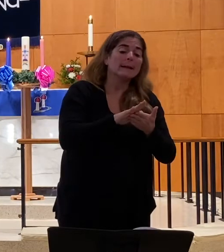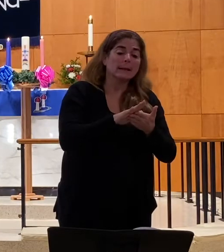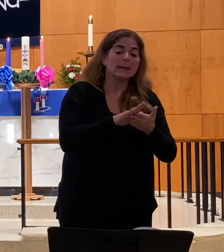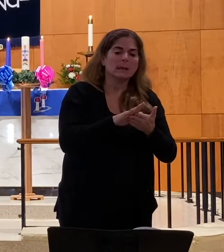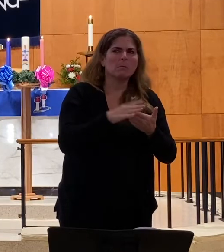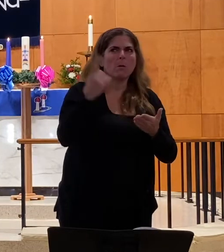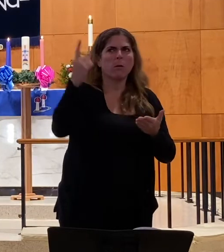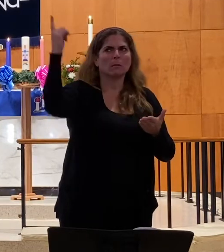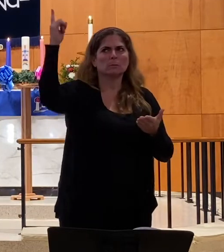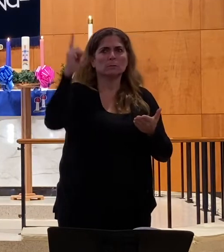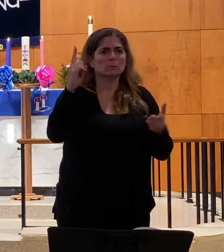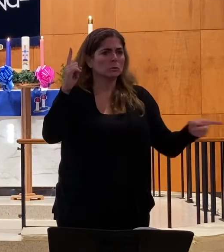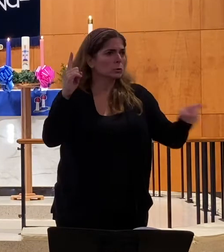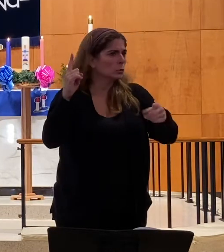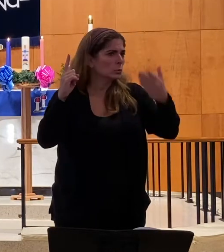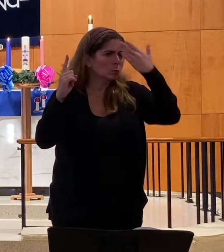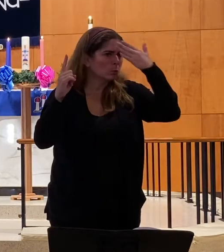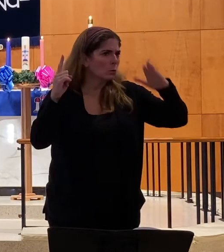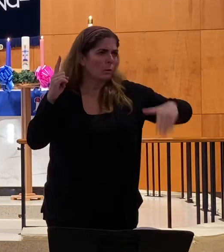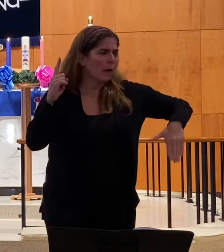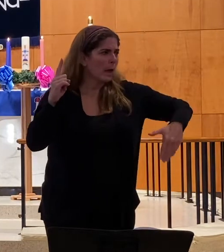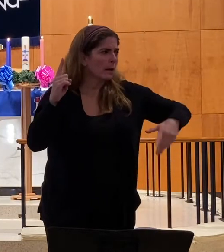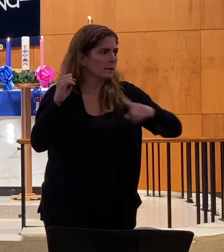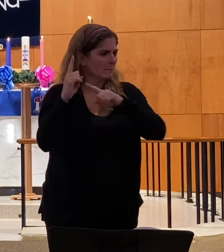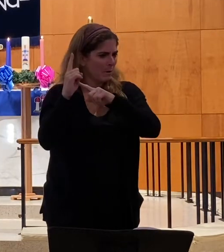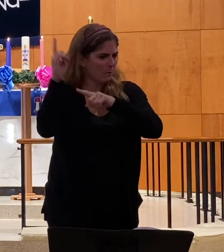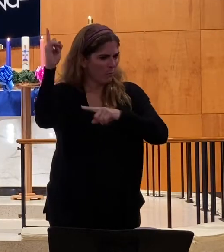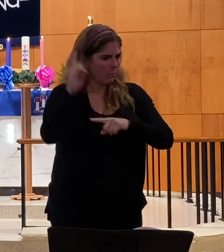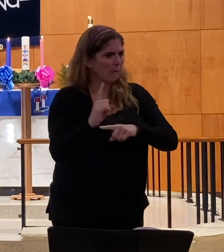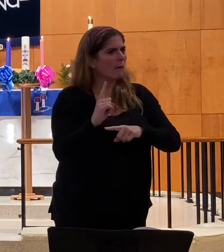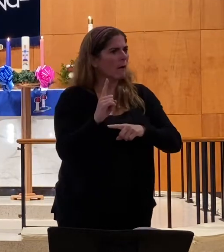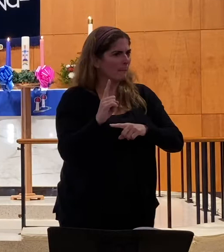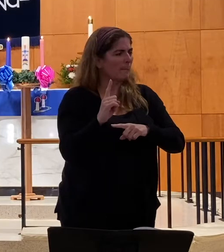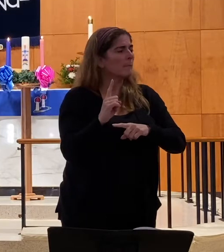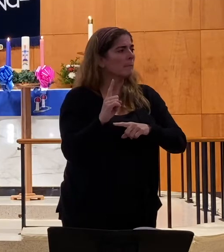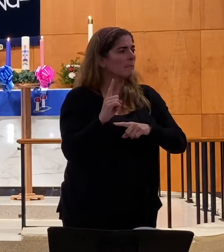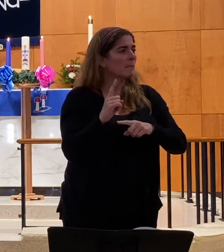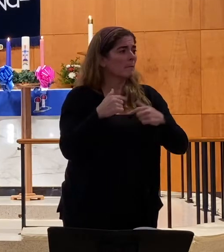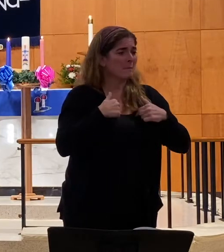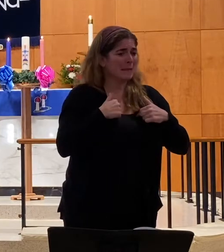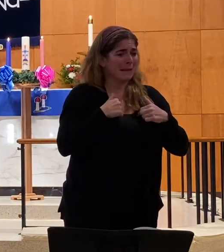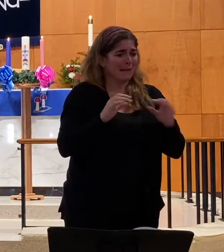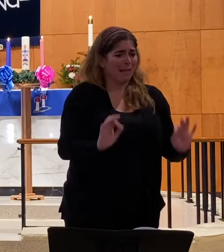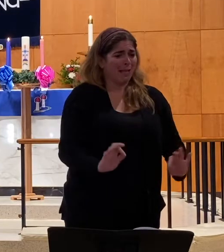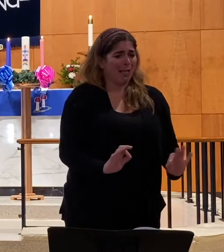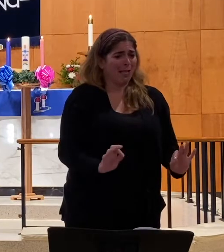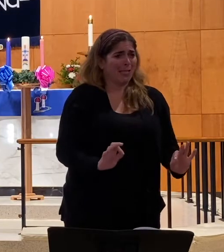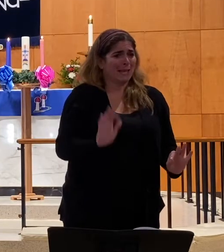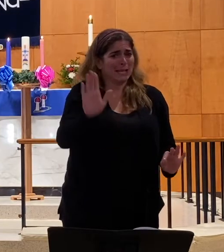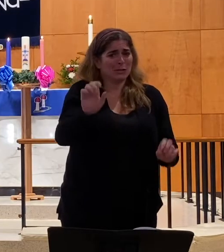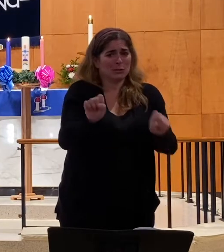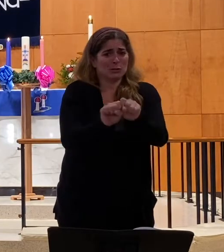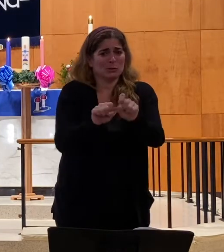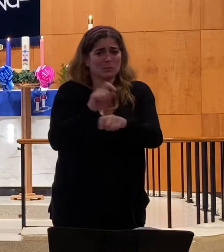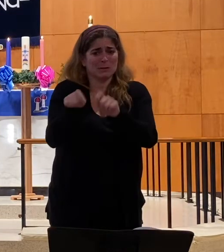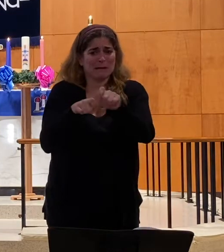stands one whom you do not know, the one who is coming after me. I'm not worthy to untie the thong of his